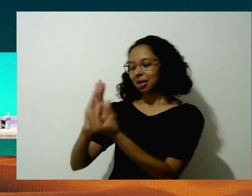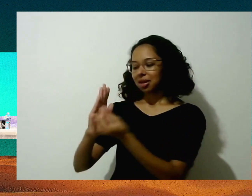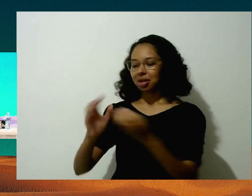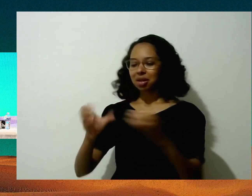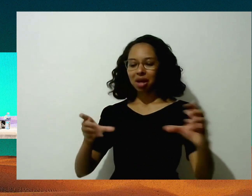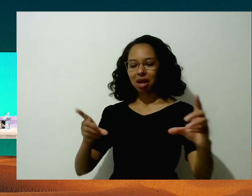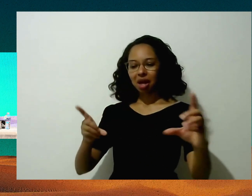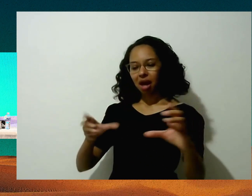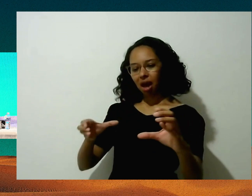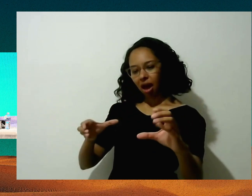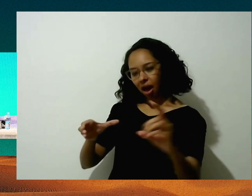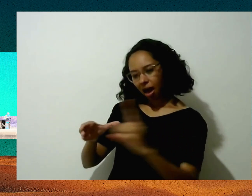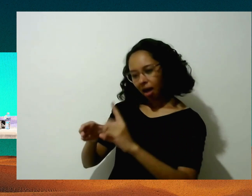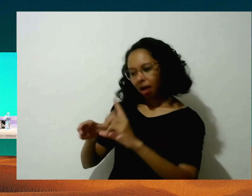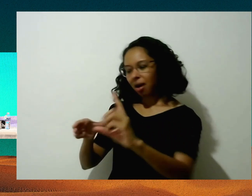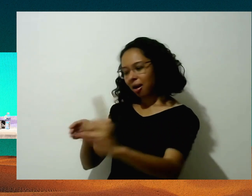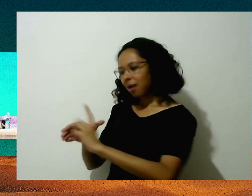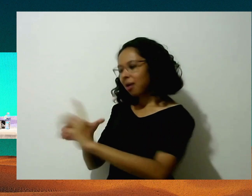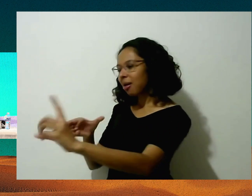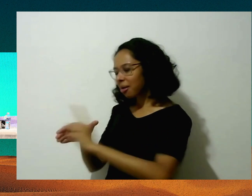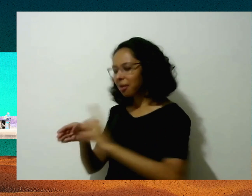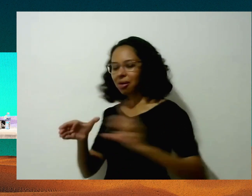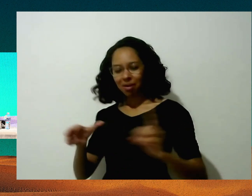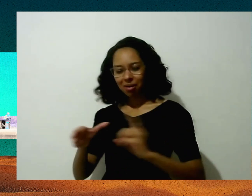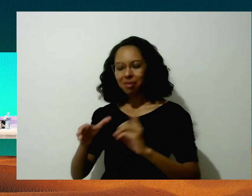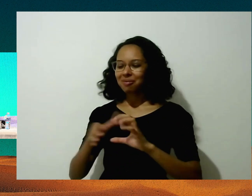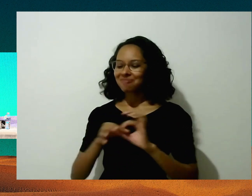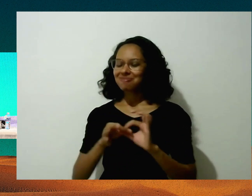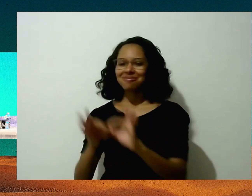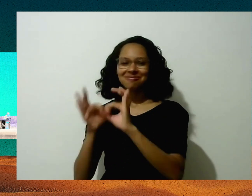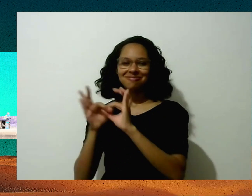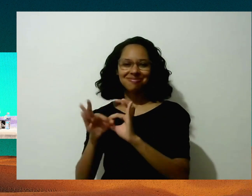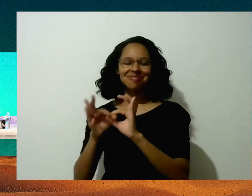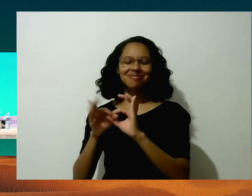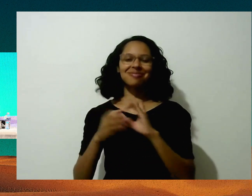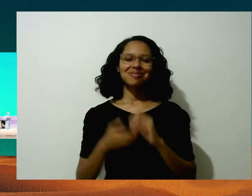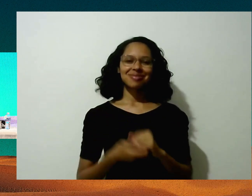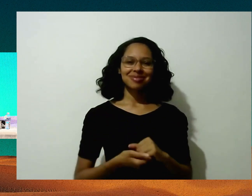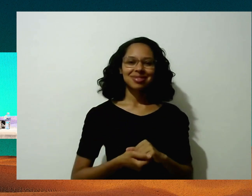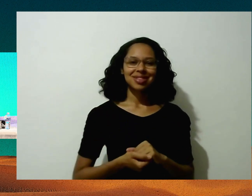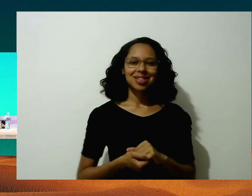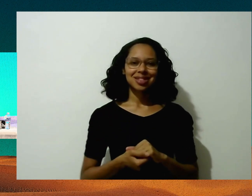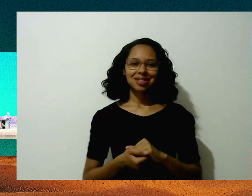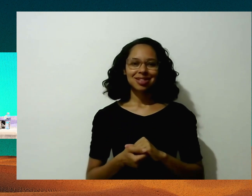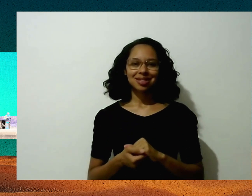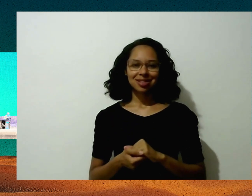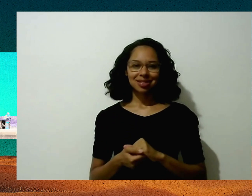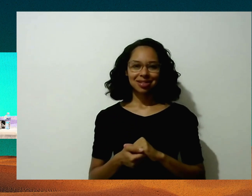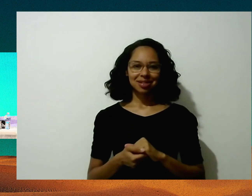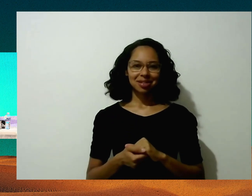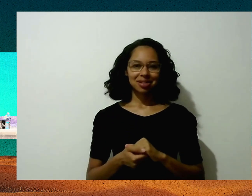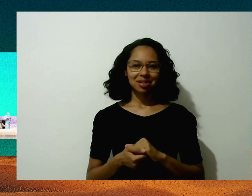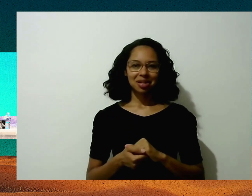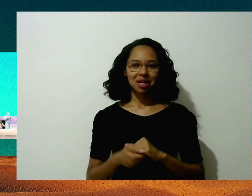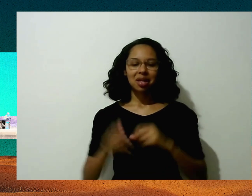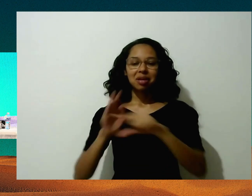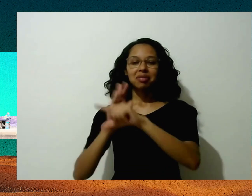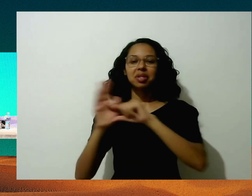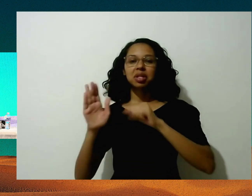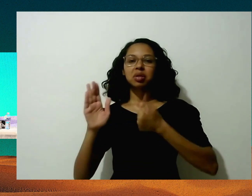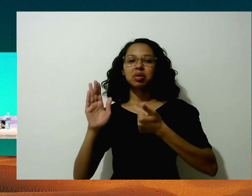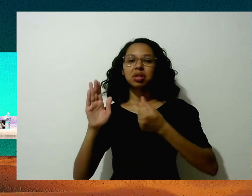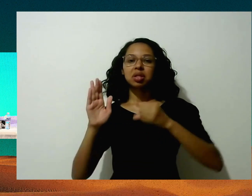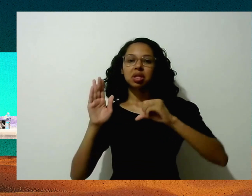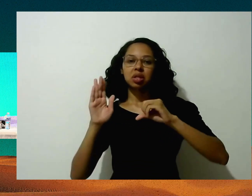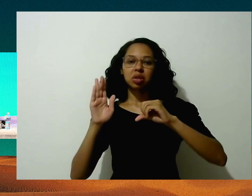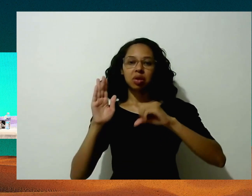not only to believe, but being placed into the body of Christ. Versículo 19: de fato o Senhor Jesus, depois